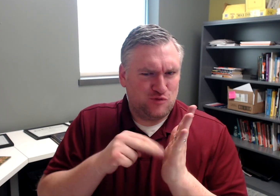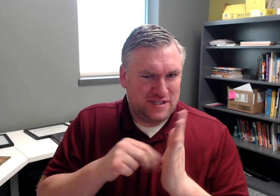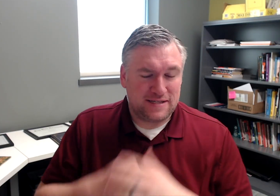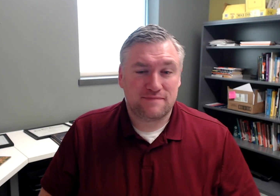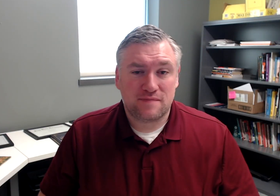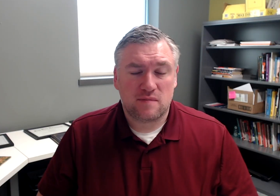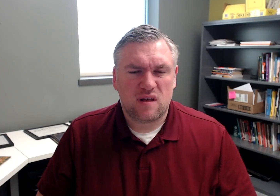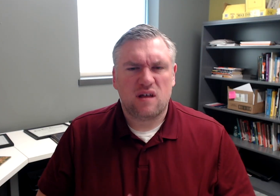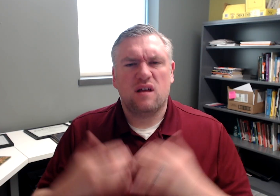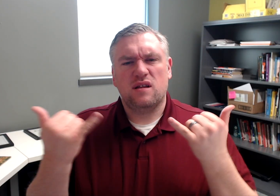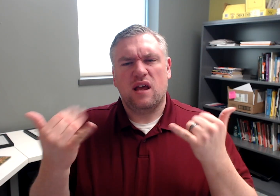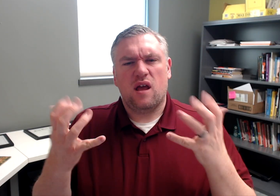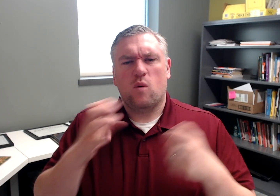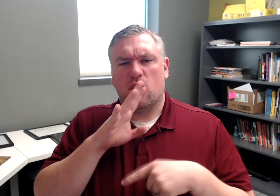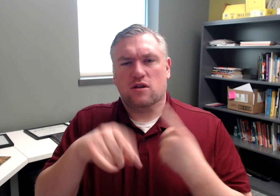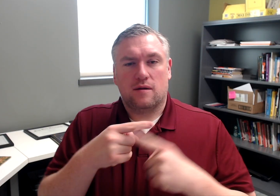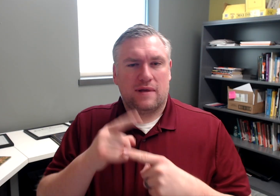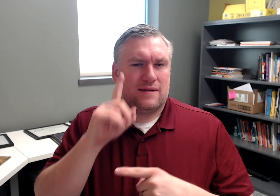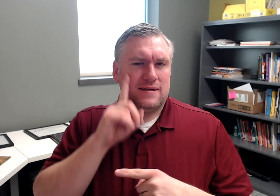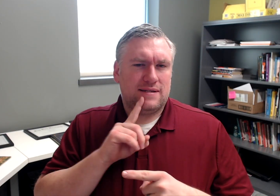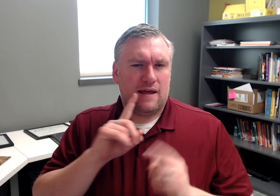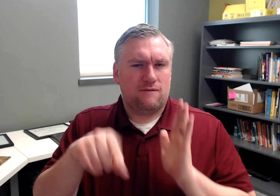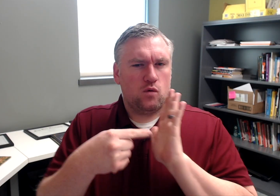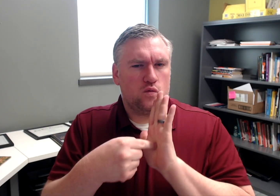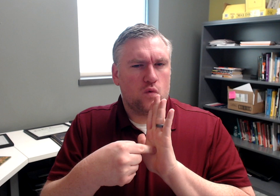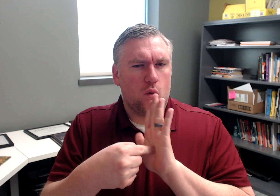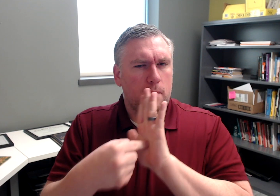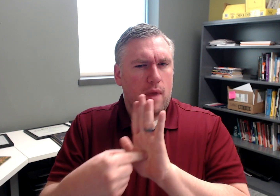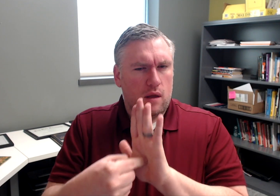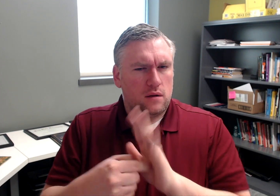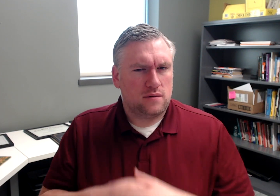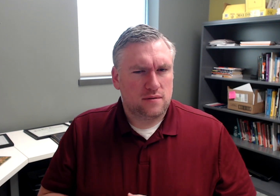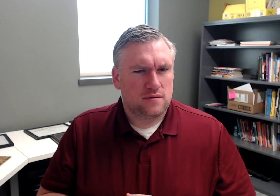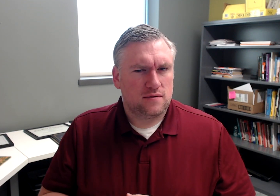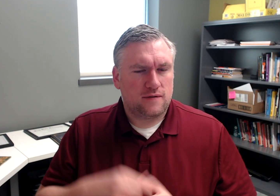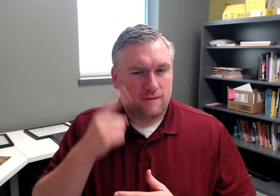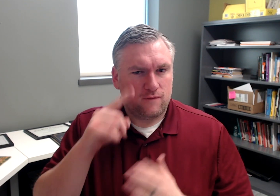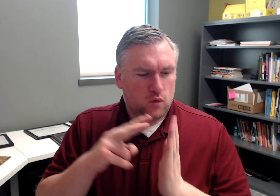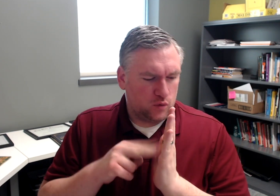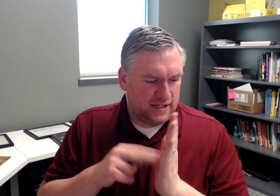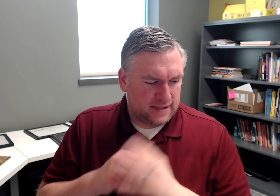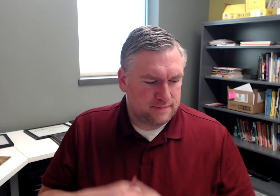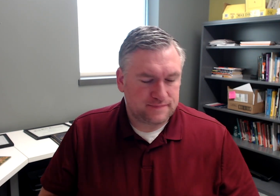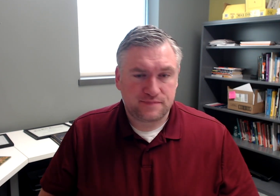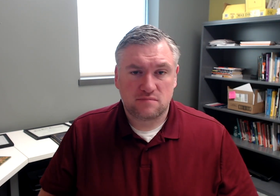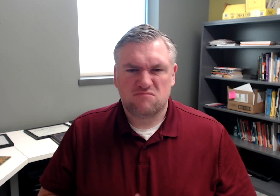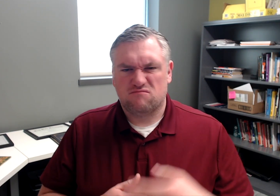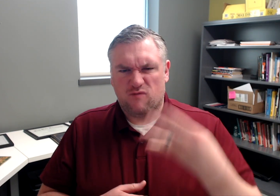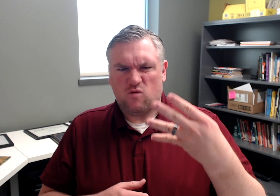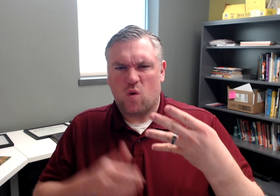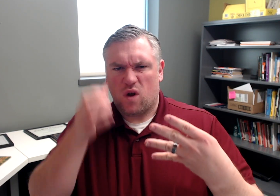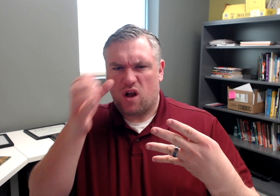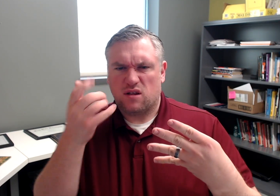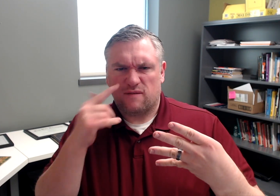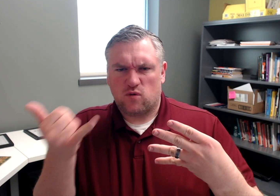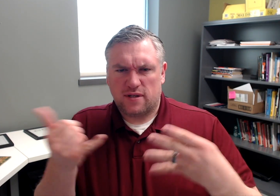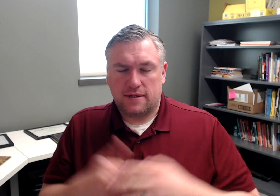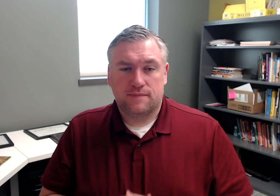episode focusing on reading for the year. Now, I want to talk about deaf role models for reading. So, I have